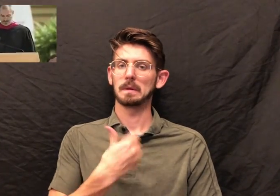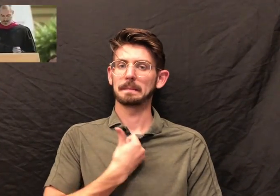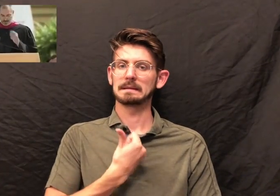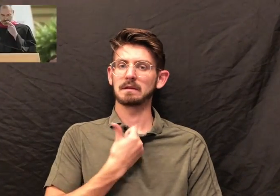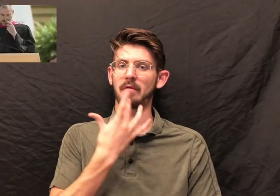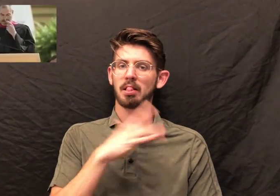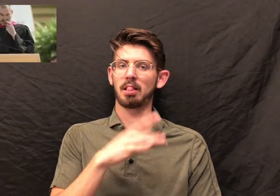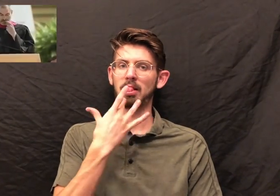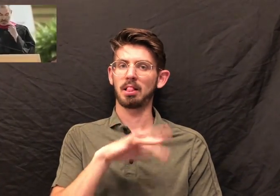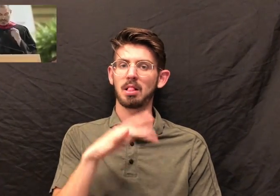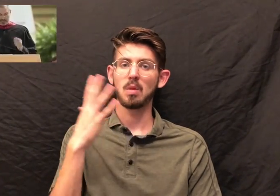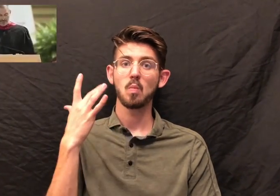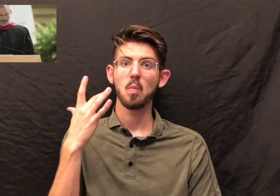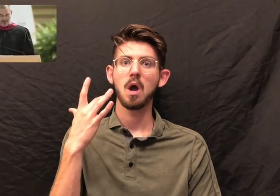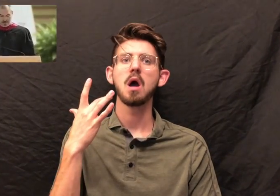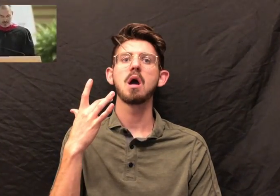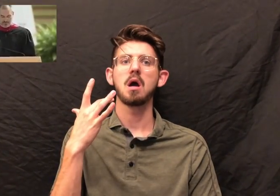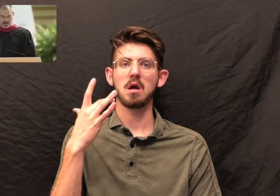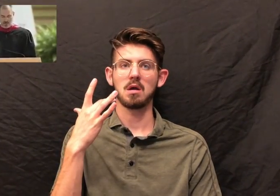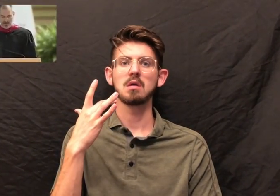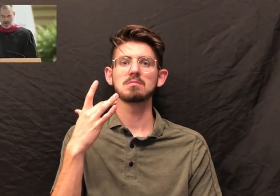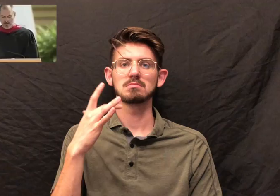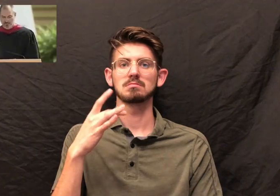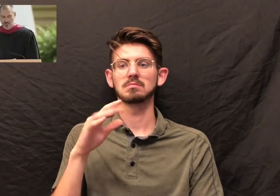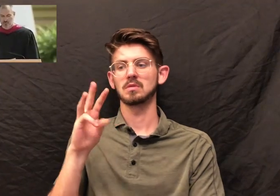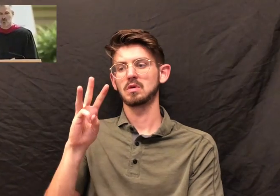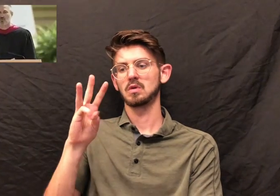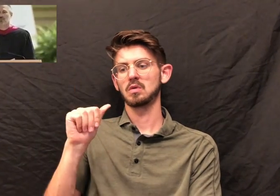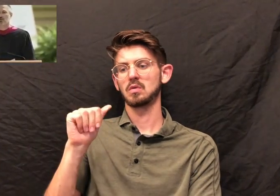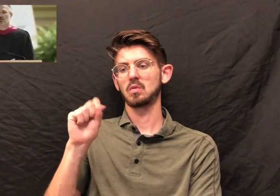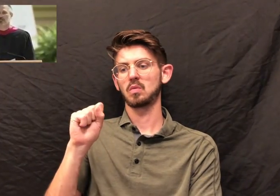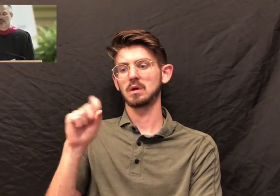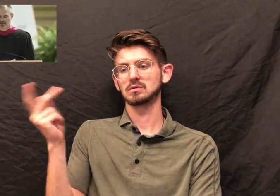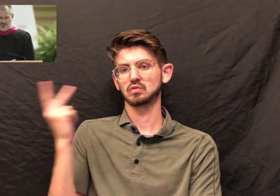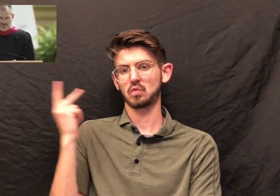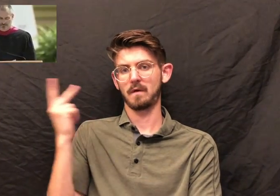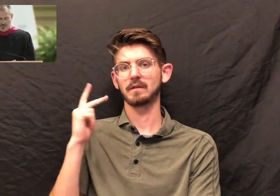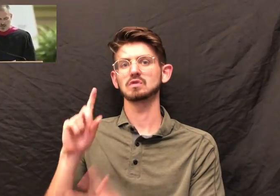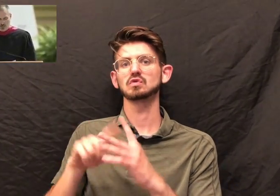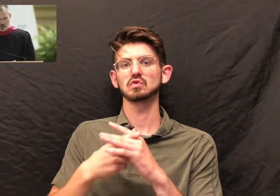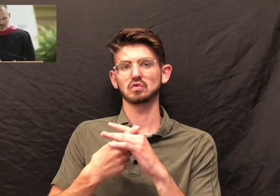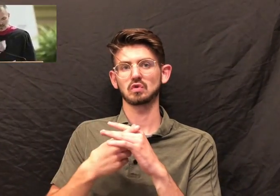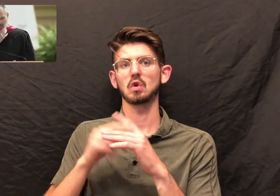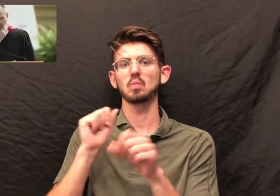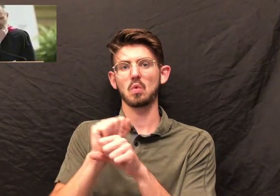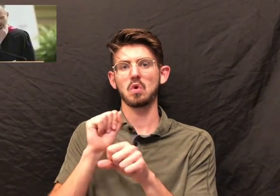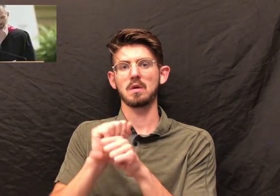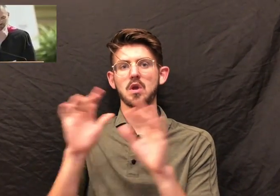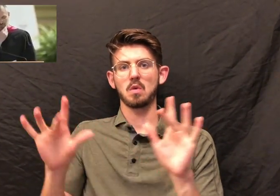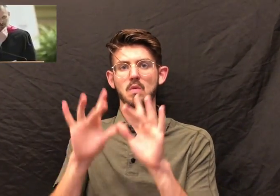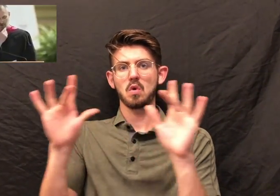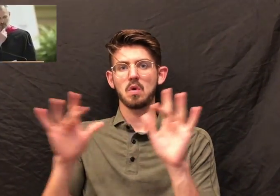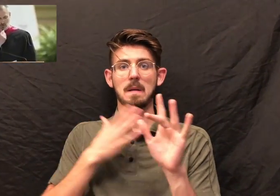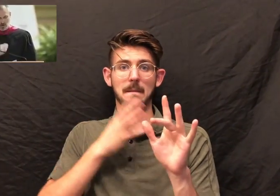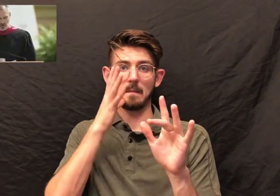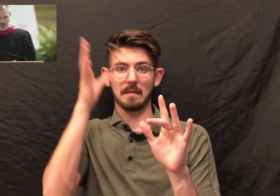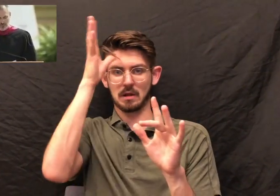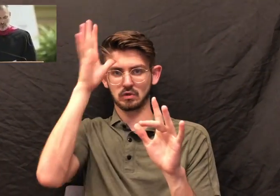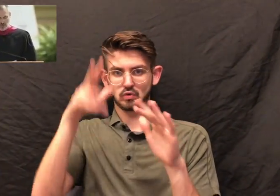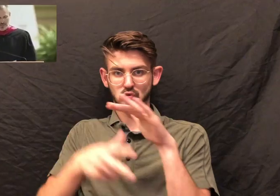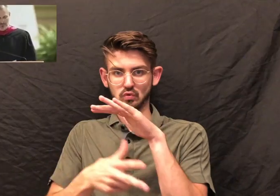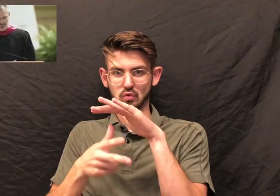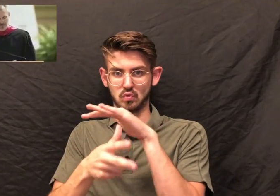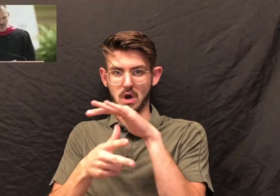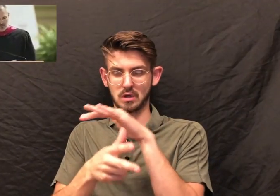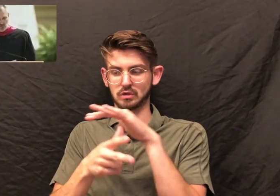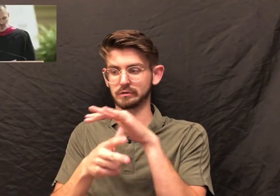do early in life. Woz and I started Apple in my parents' garage when I was 20. We worked hard, and in 10 years, Apple had grown